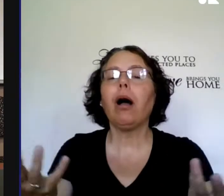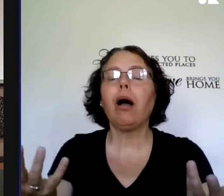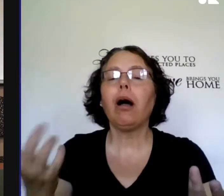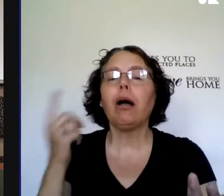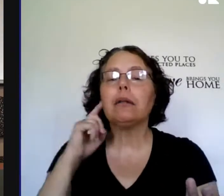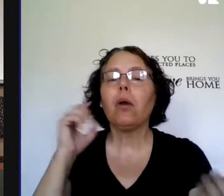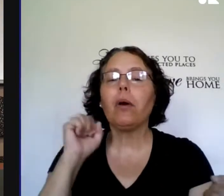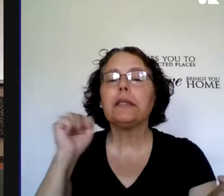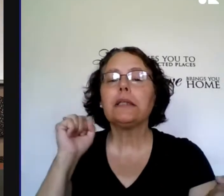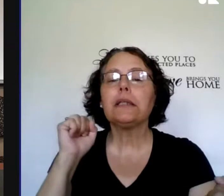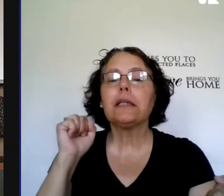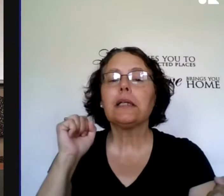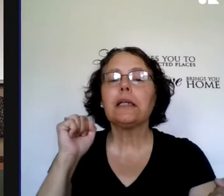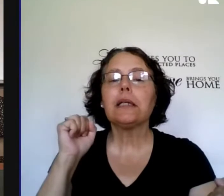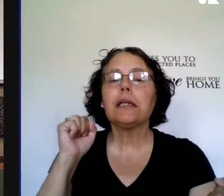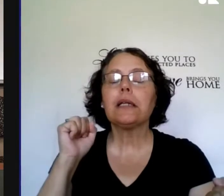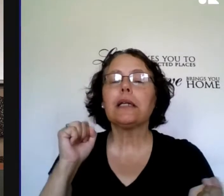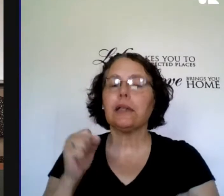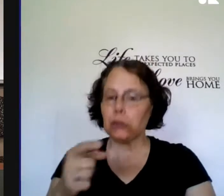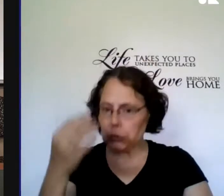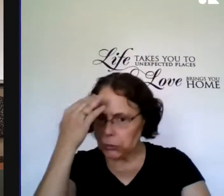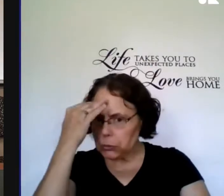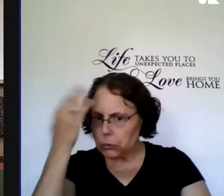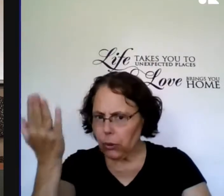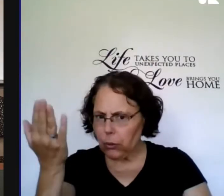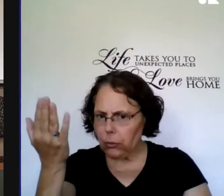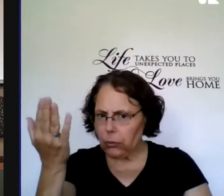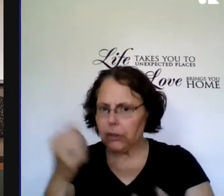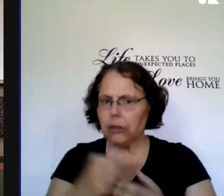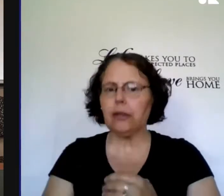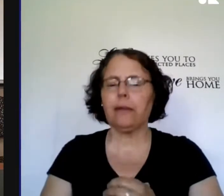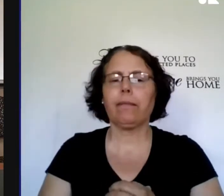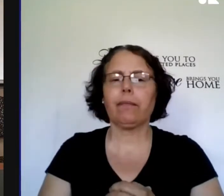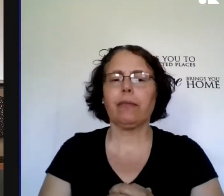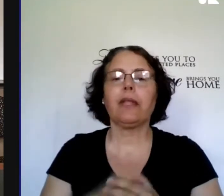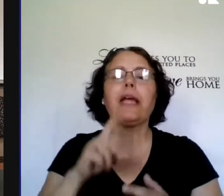story. What sound does this horse make?